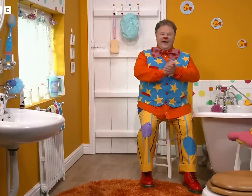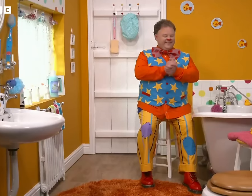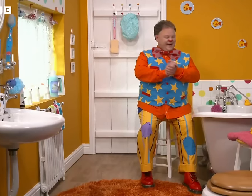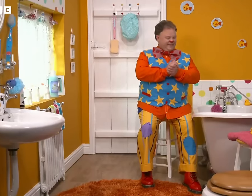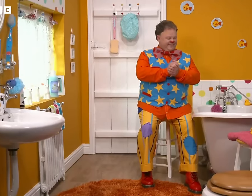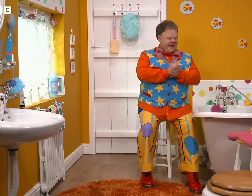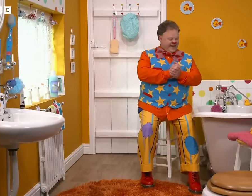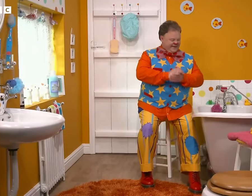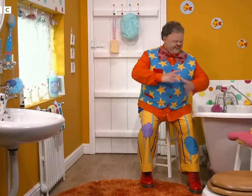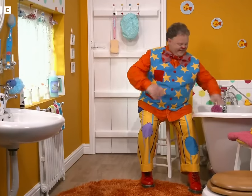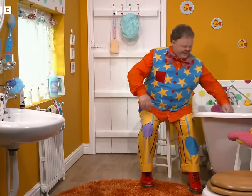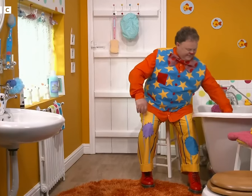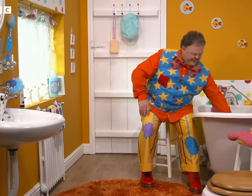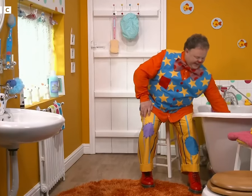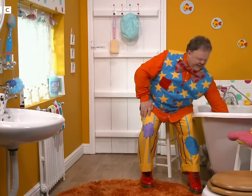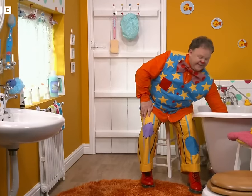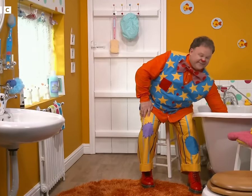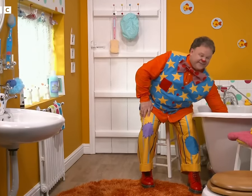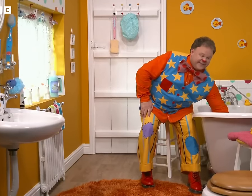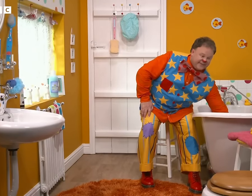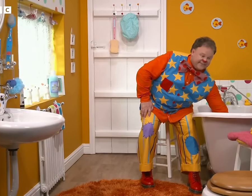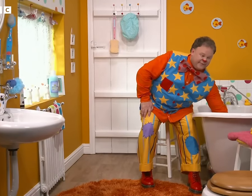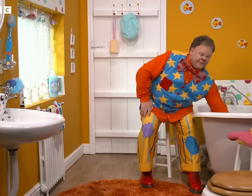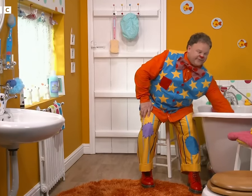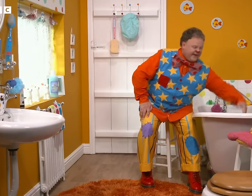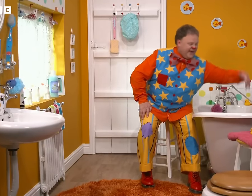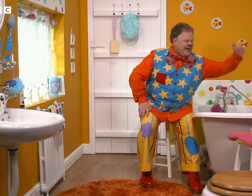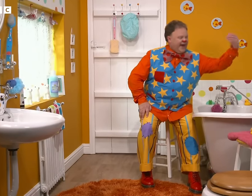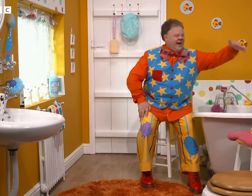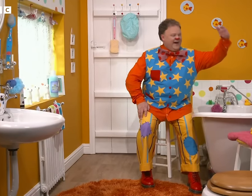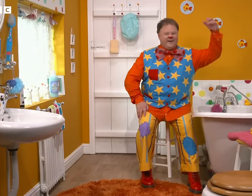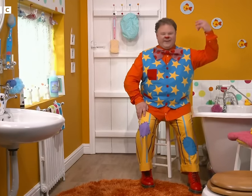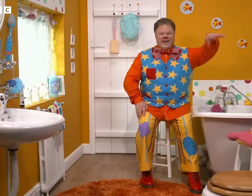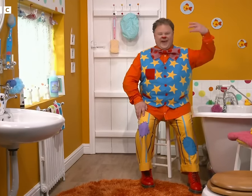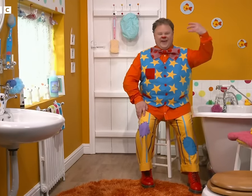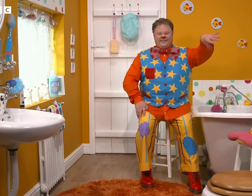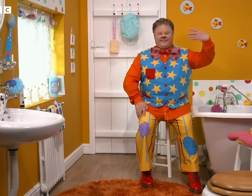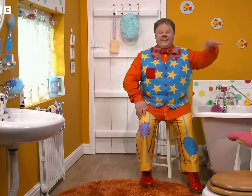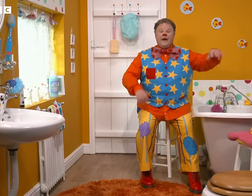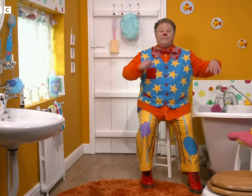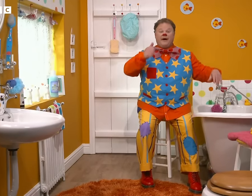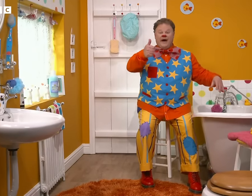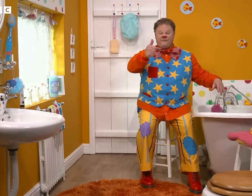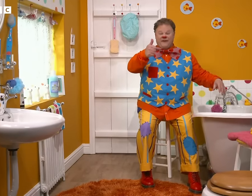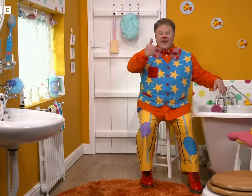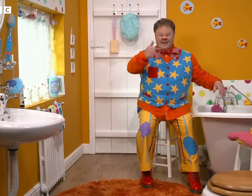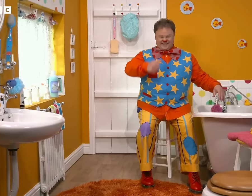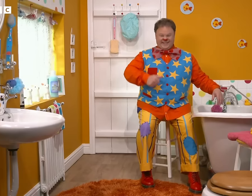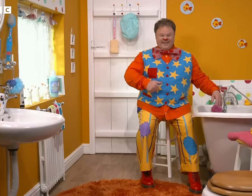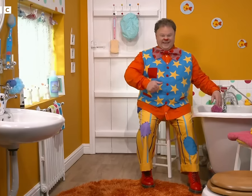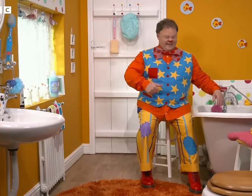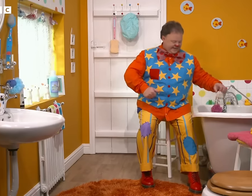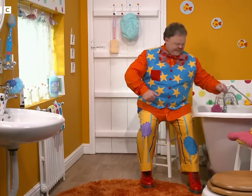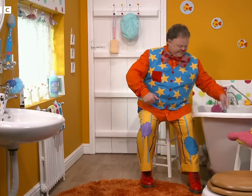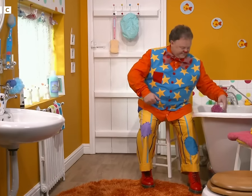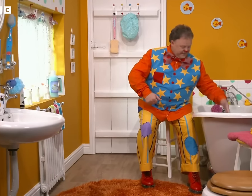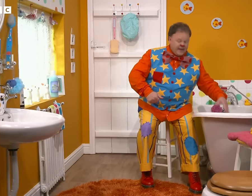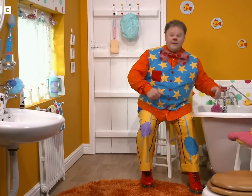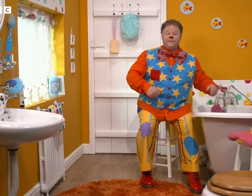Right, Tumble Ted. Here we go. Let's just test the water. Oh, yes. Perfect. Is it time for